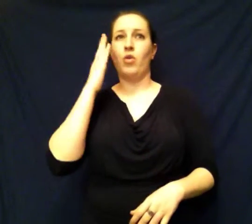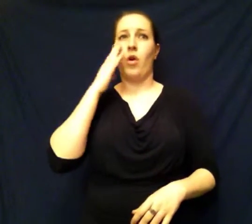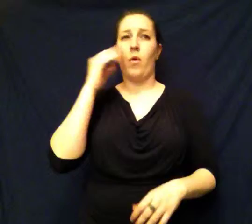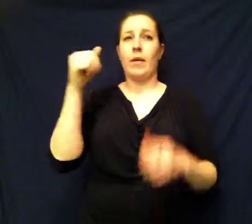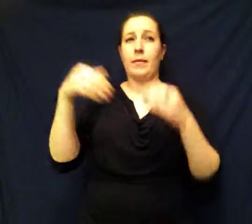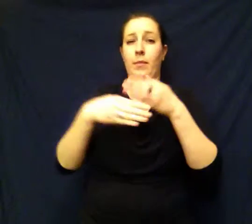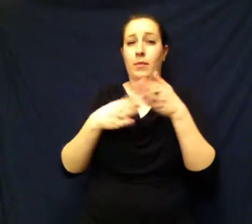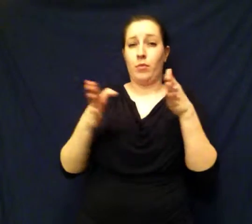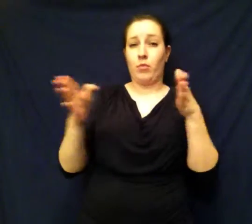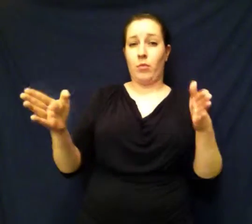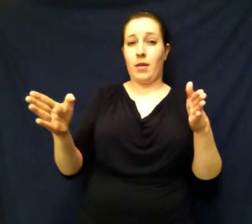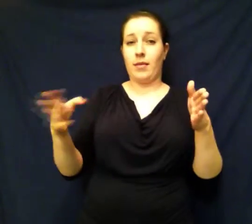open or it's collapsed.